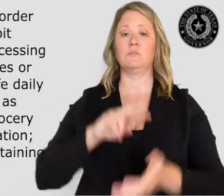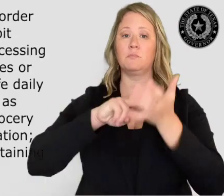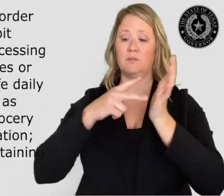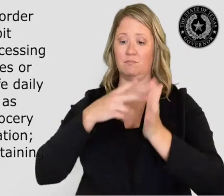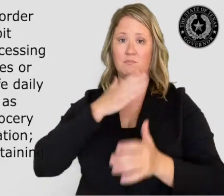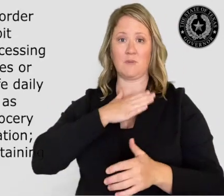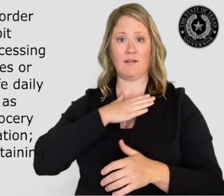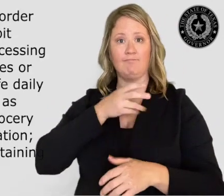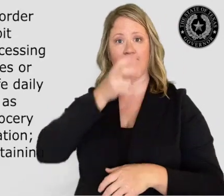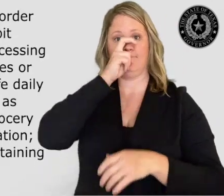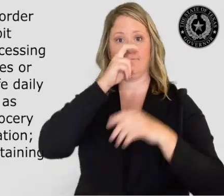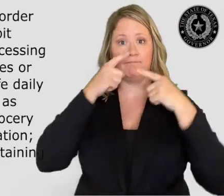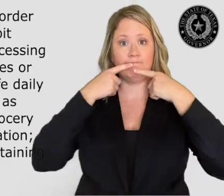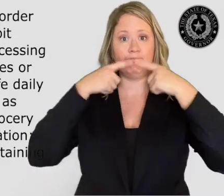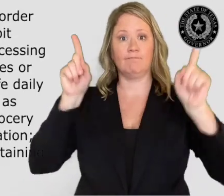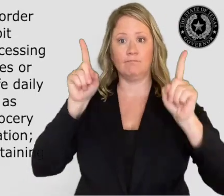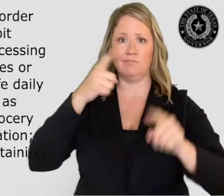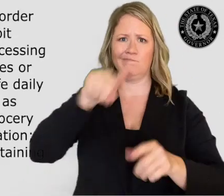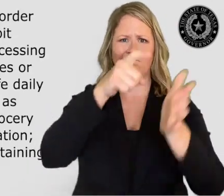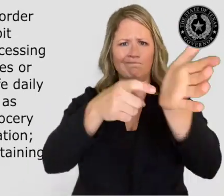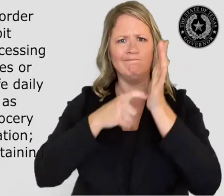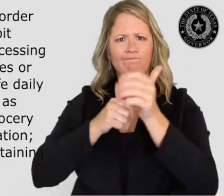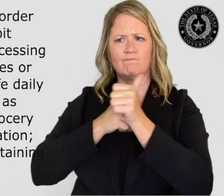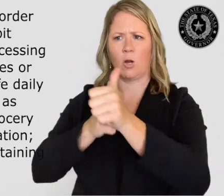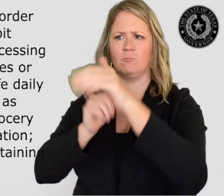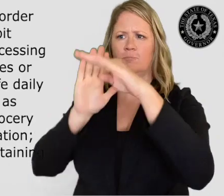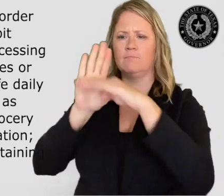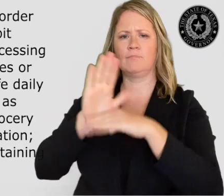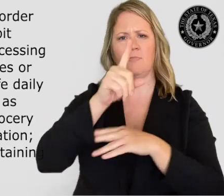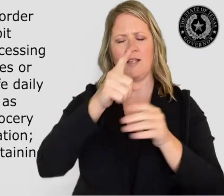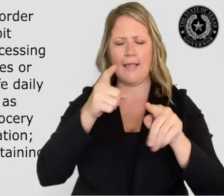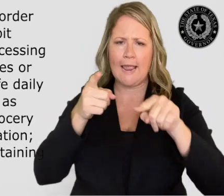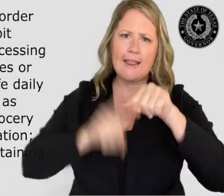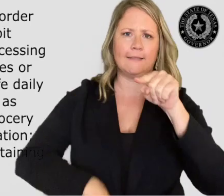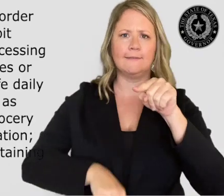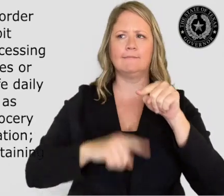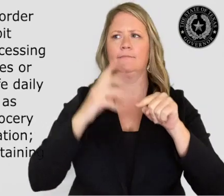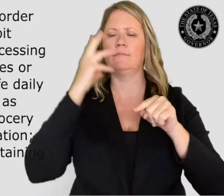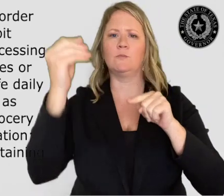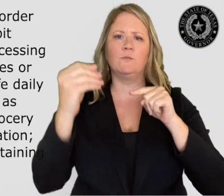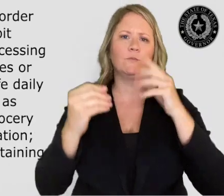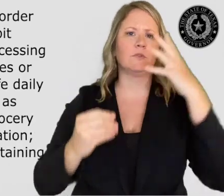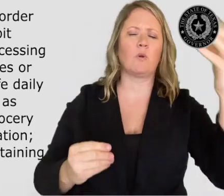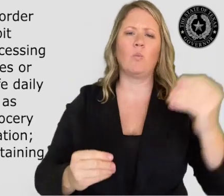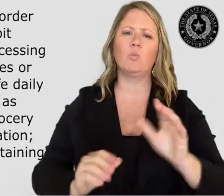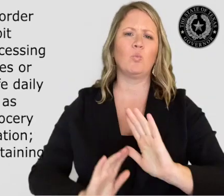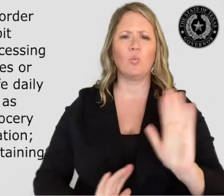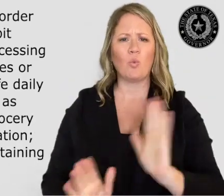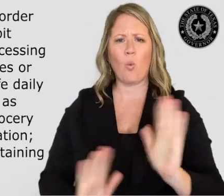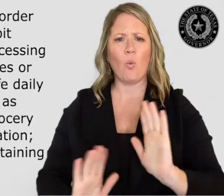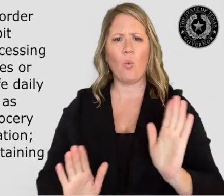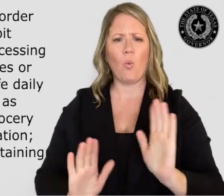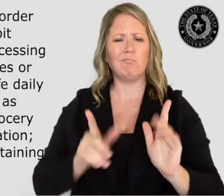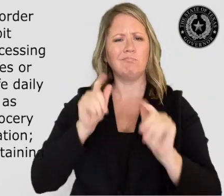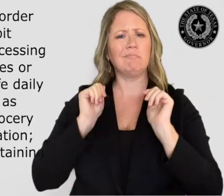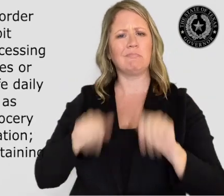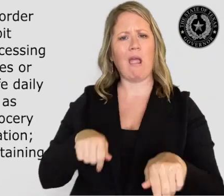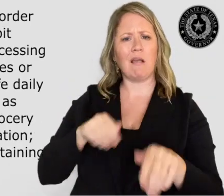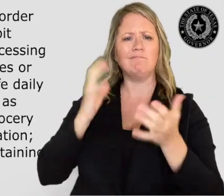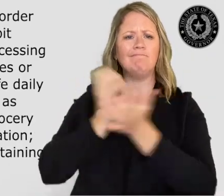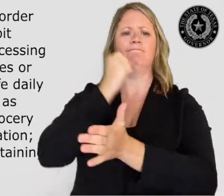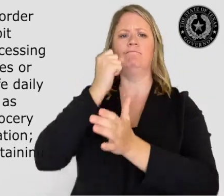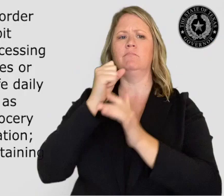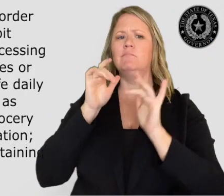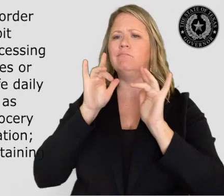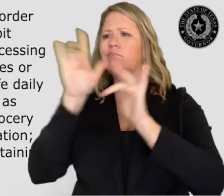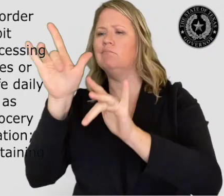This executive order does not prohibit people from accessing covered services or engaging in safe daily activities such as going